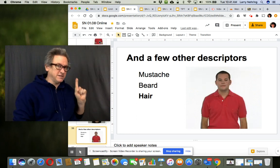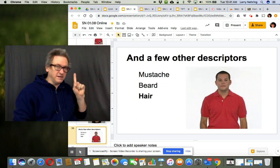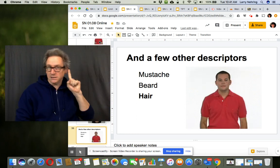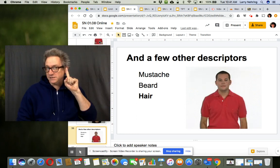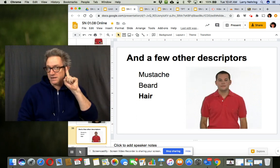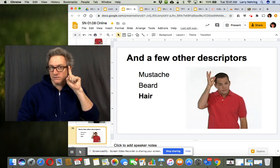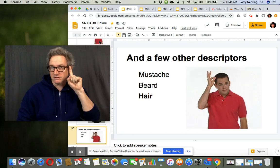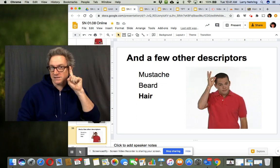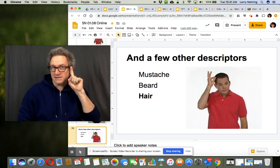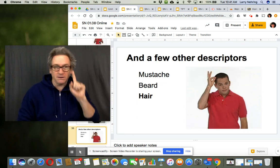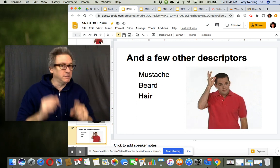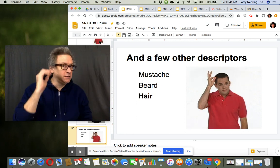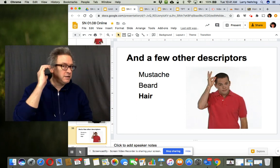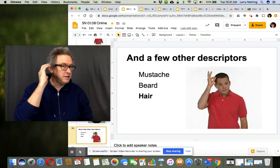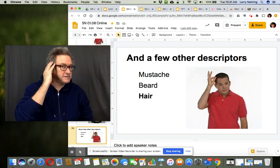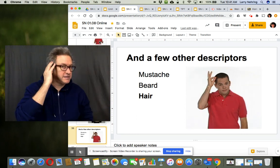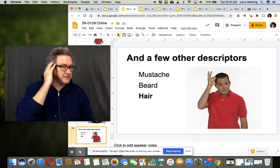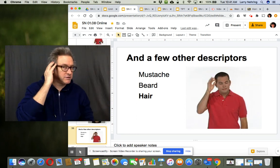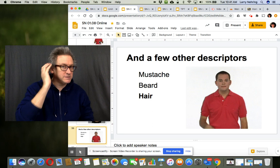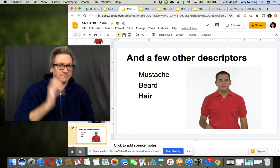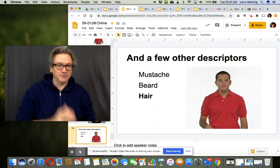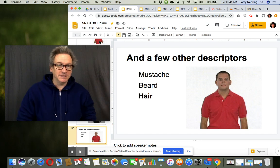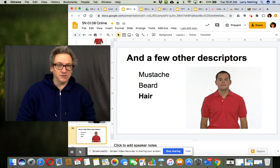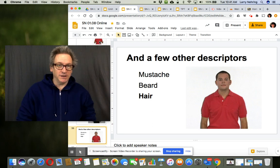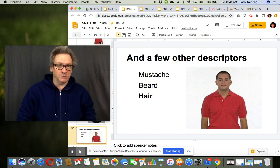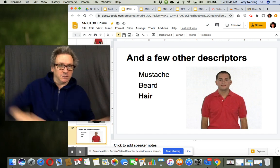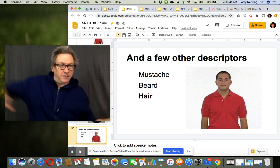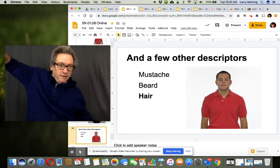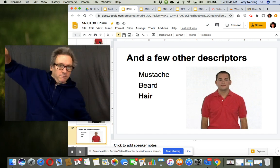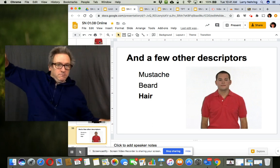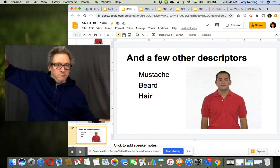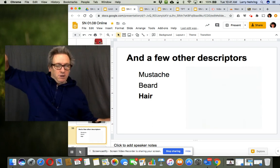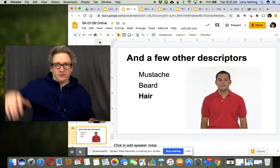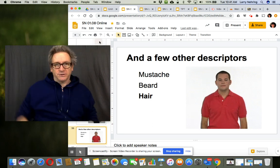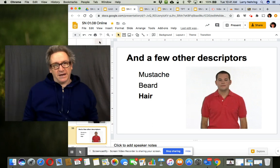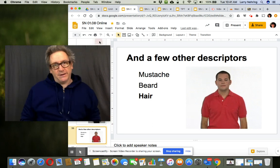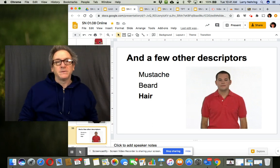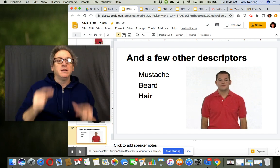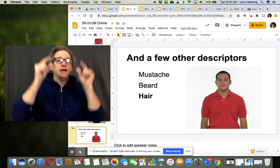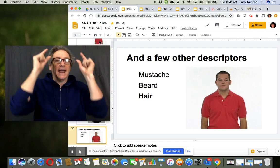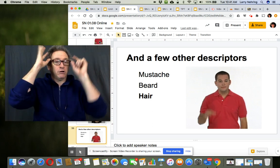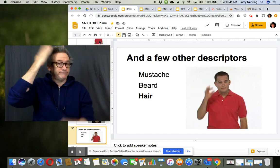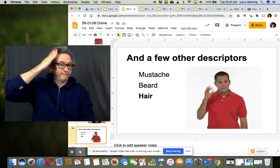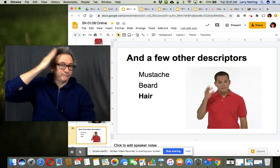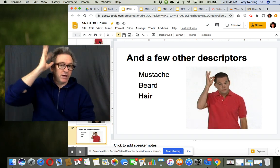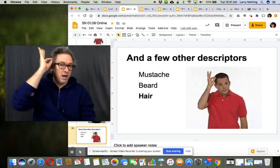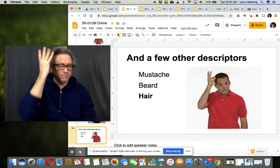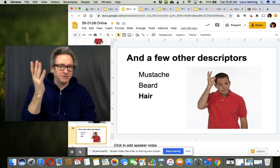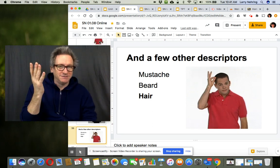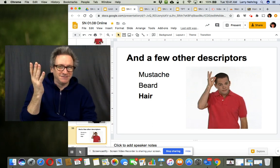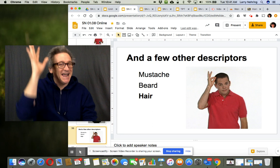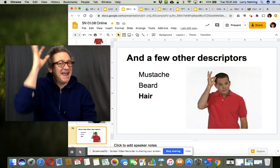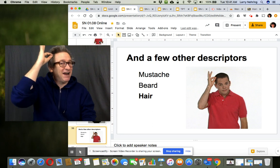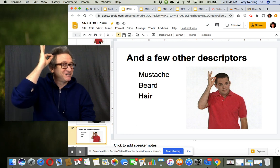never stays down, and this side never goes up. So I always look like I'm off kilter. Anyway, hair.